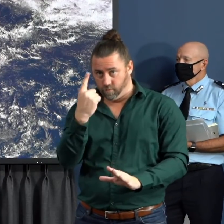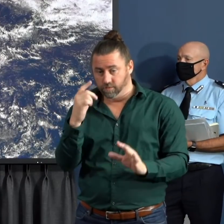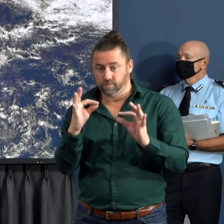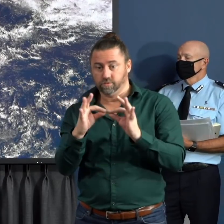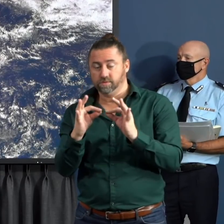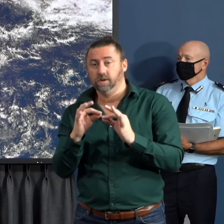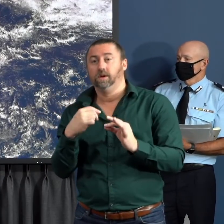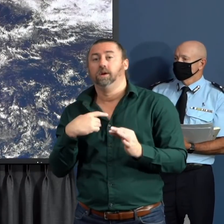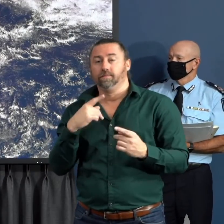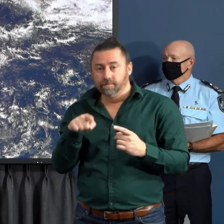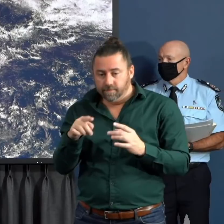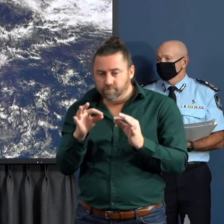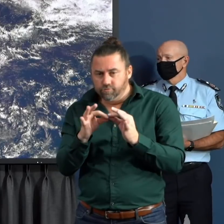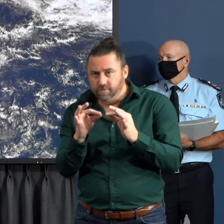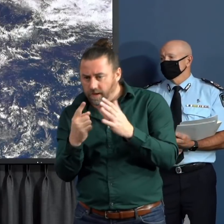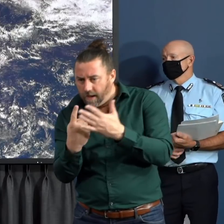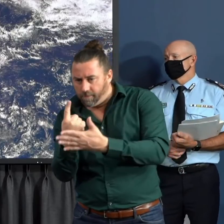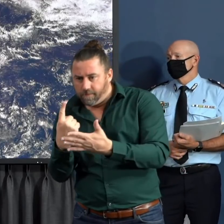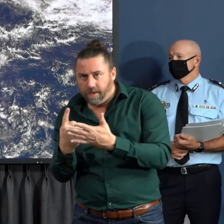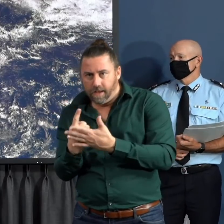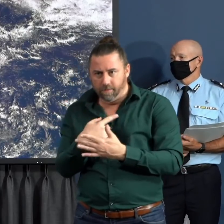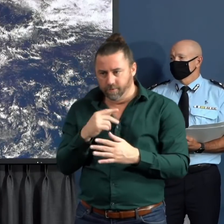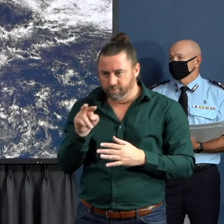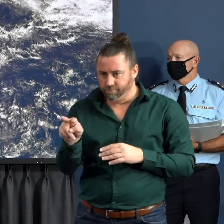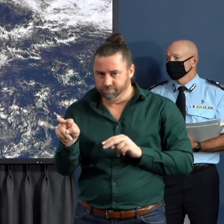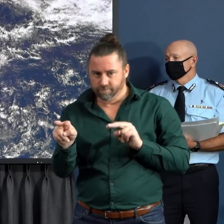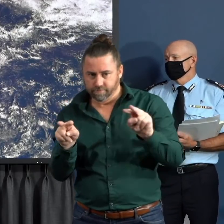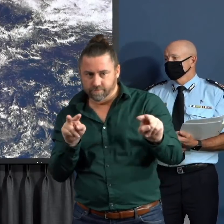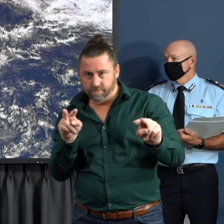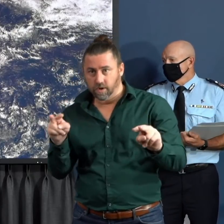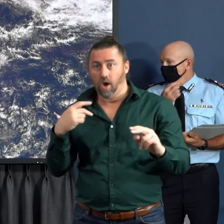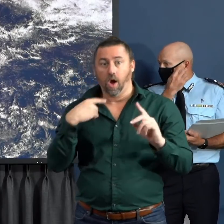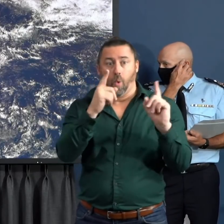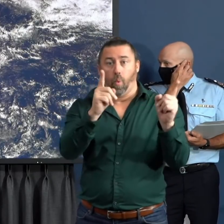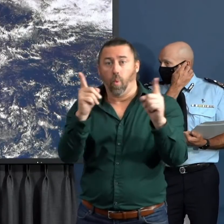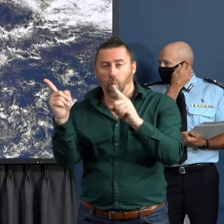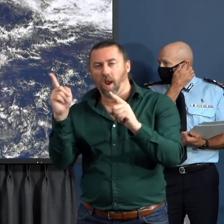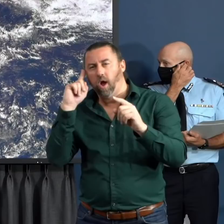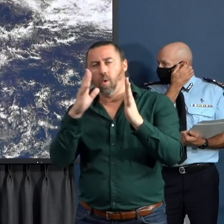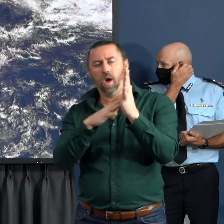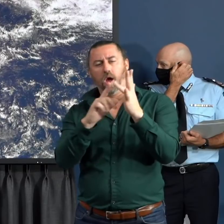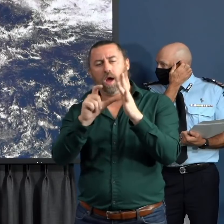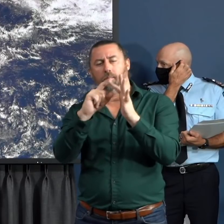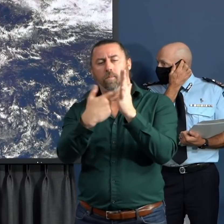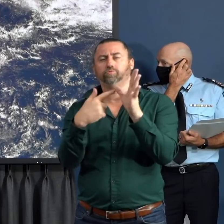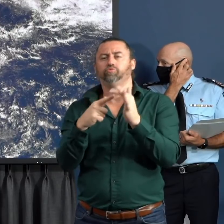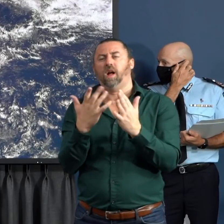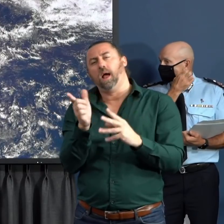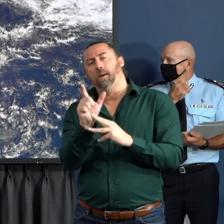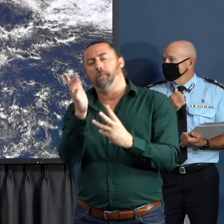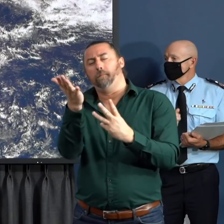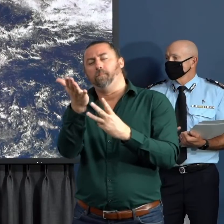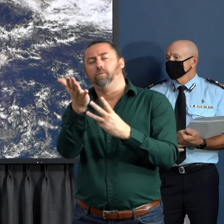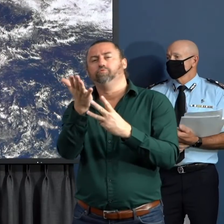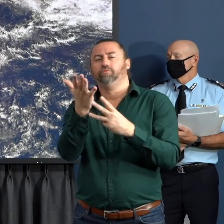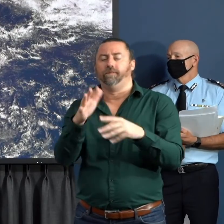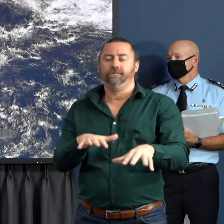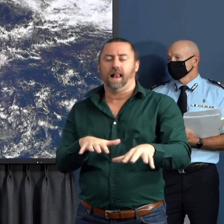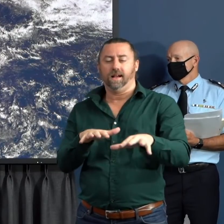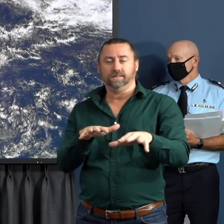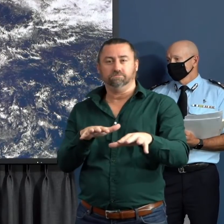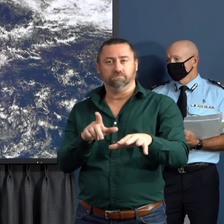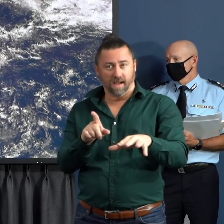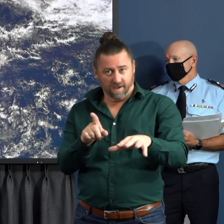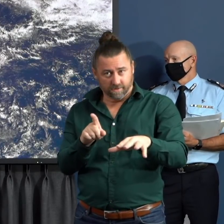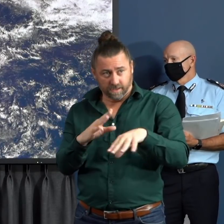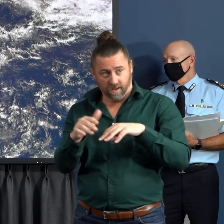continuing to update the Brisbane area. So at the moment our warning has the moderate flood level. However, this is a very evolving